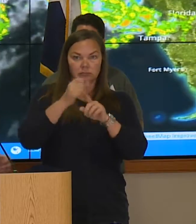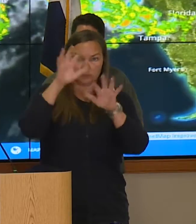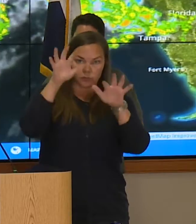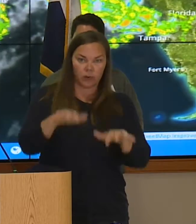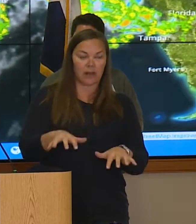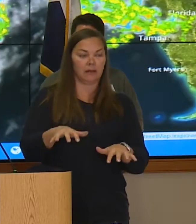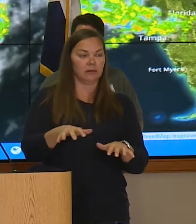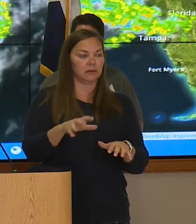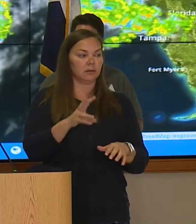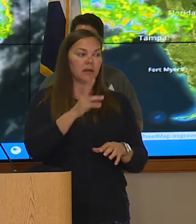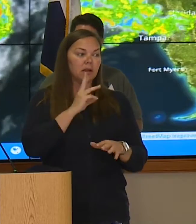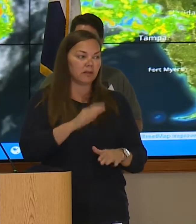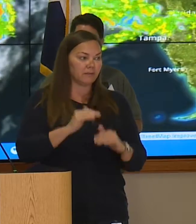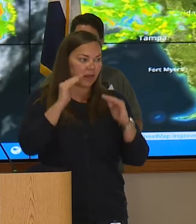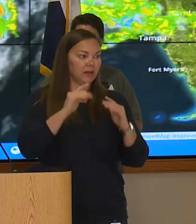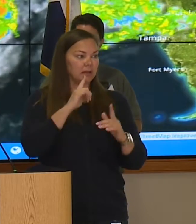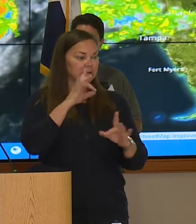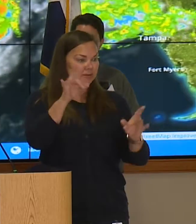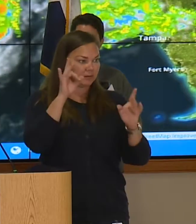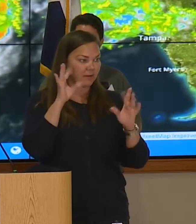flooding is obviously devastating for us.